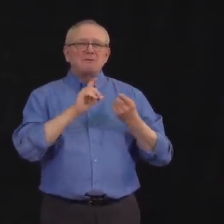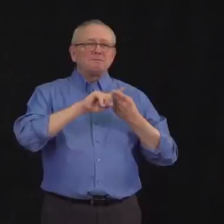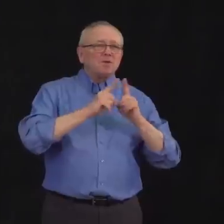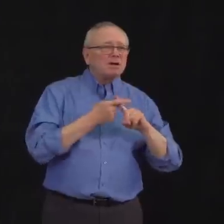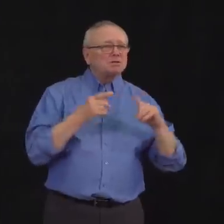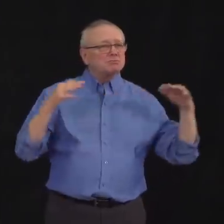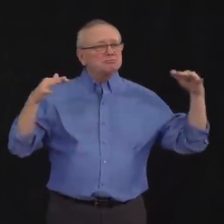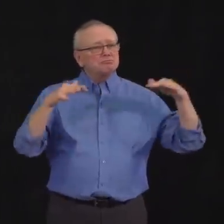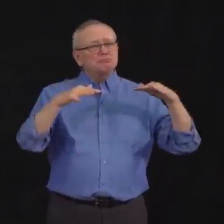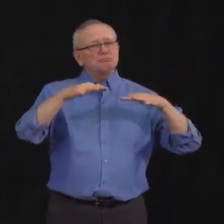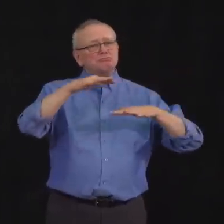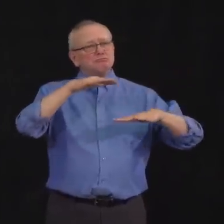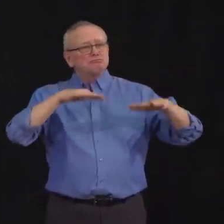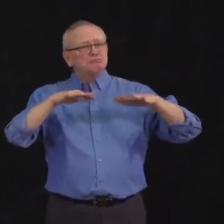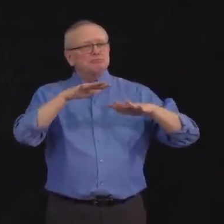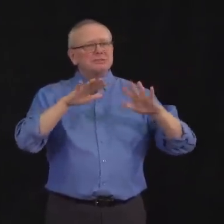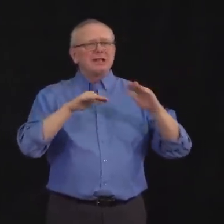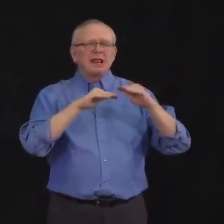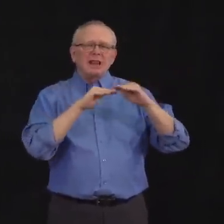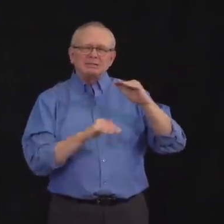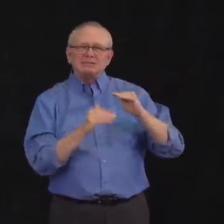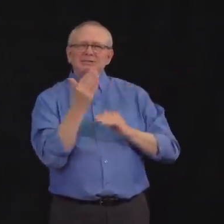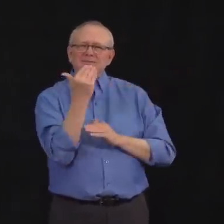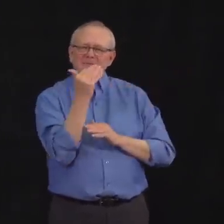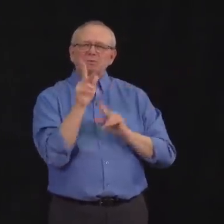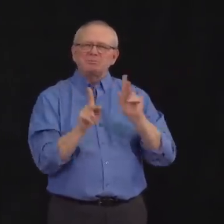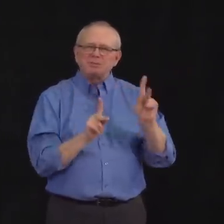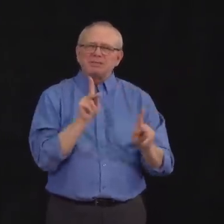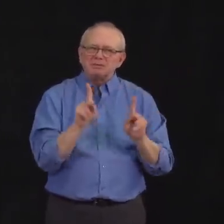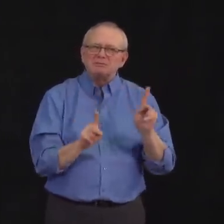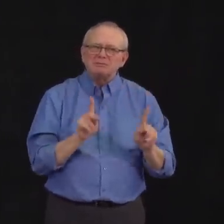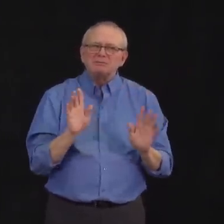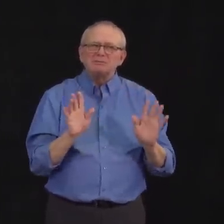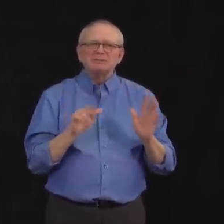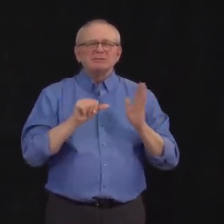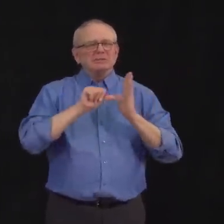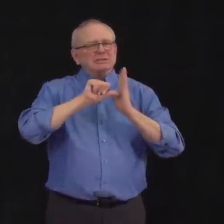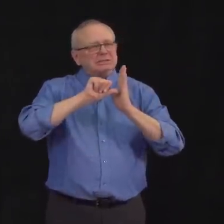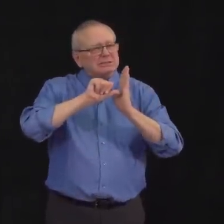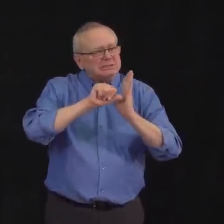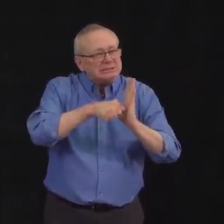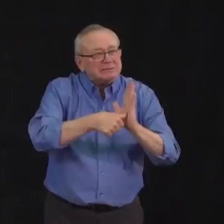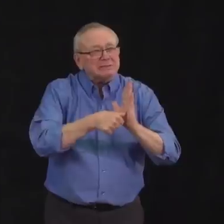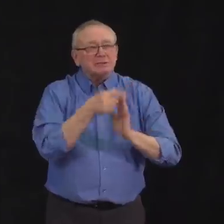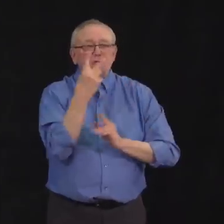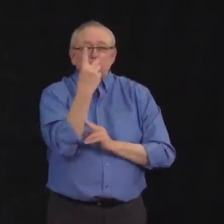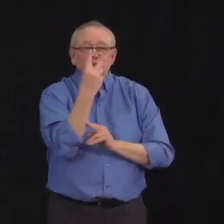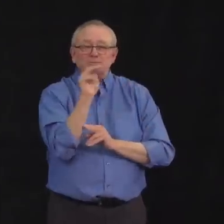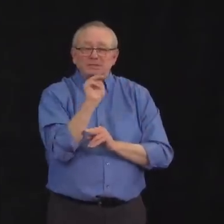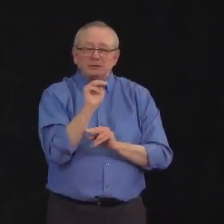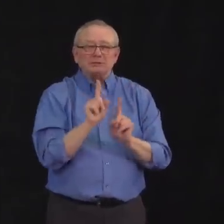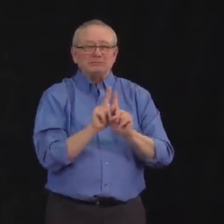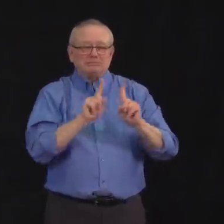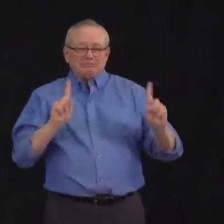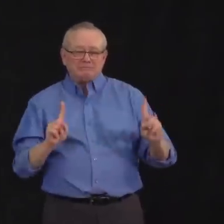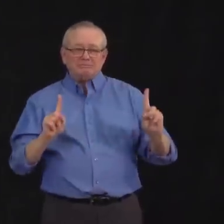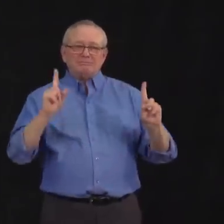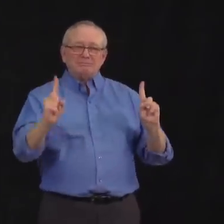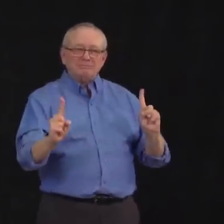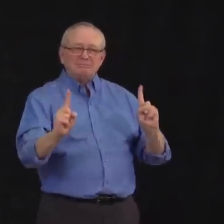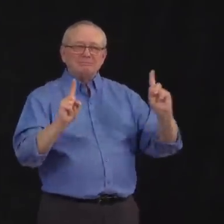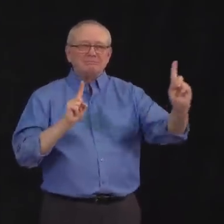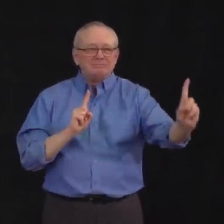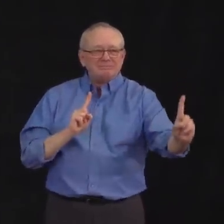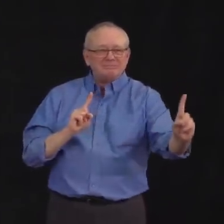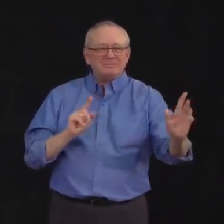again with small groups, so less than 15, making sure to keep that 2 meter distance. And it would be my recommendation to not share food or drink in